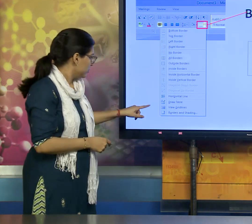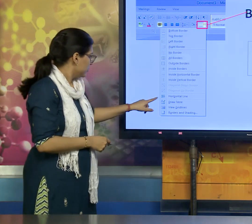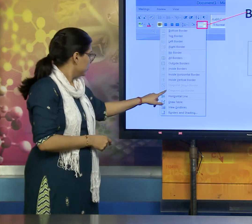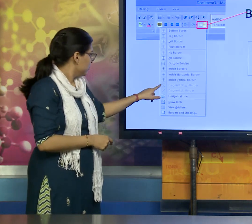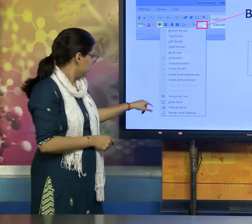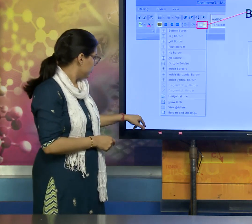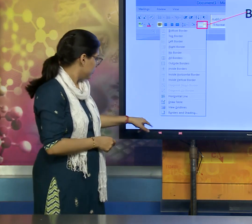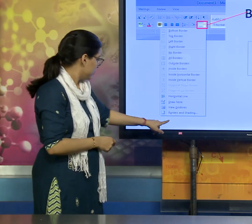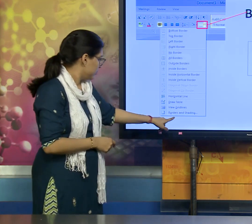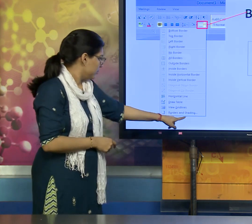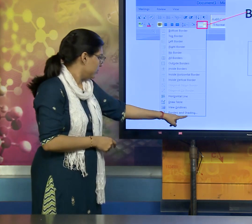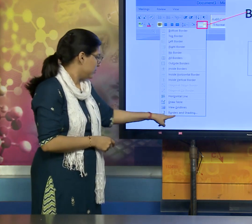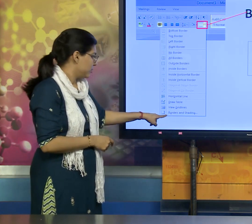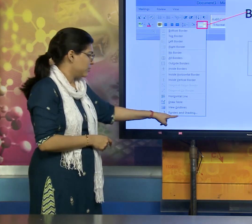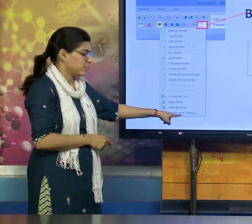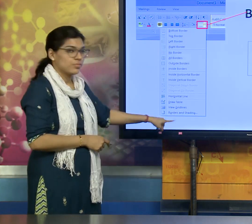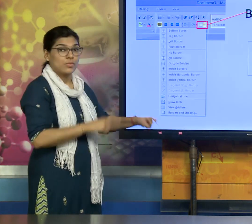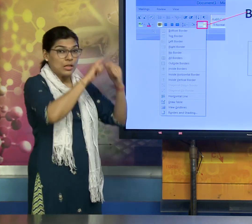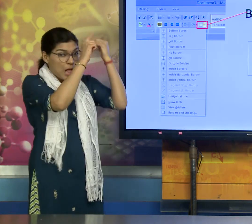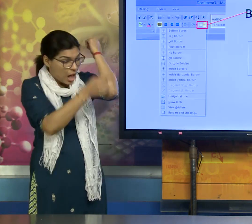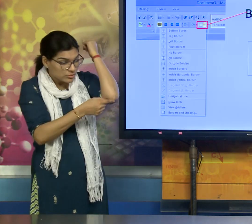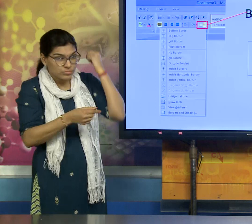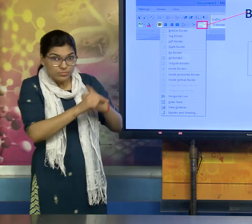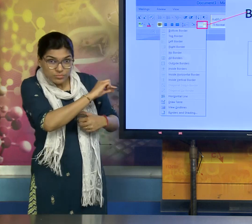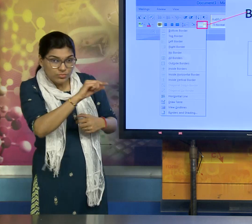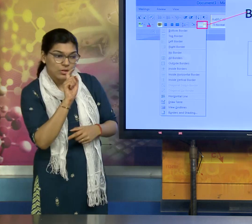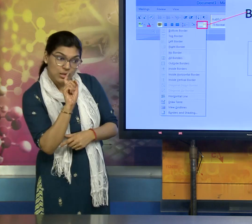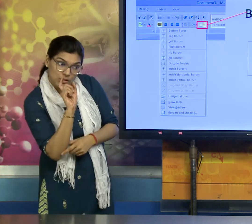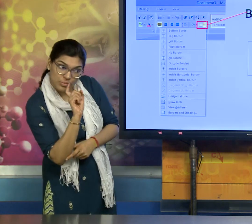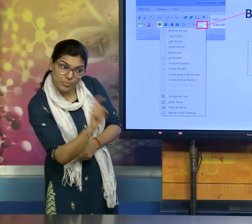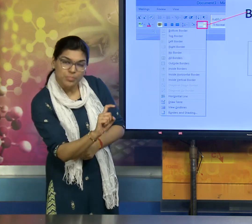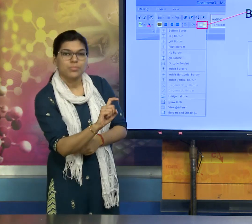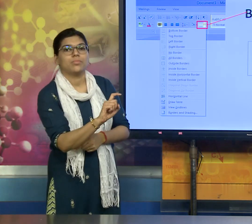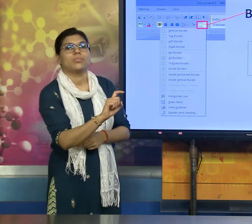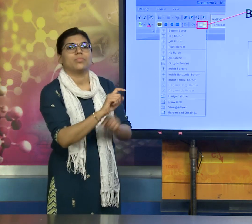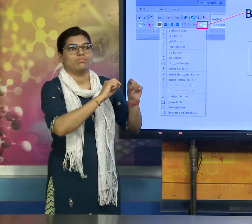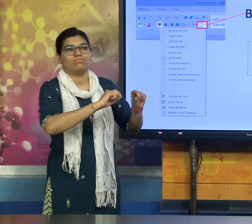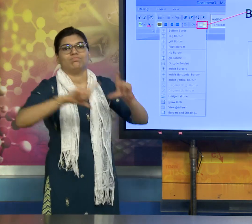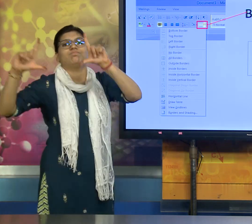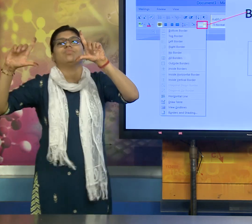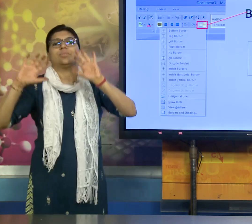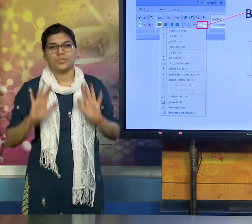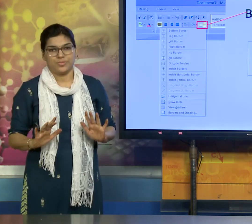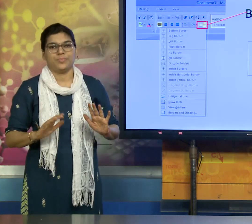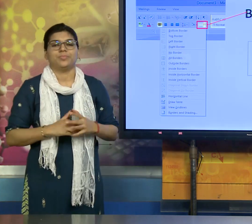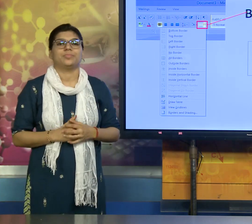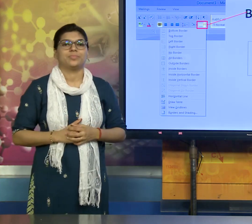If you want different kinds of lines, you can click on the last